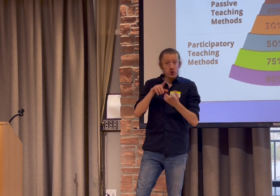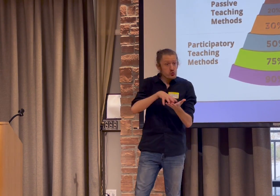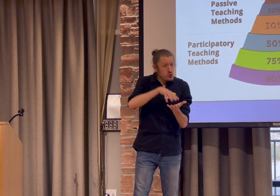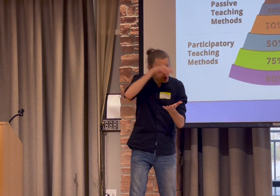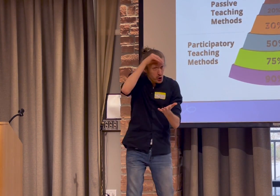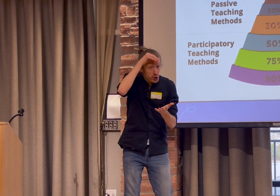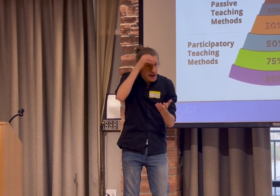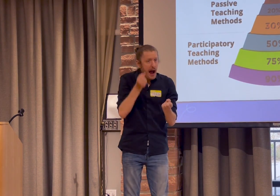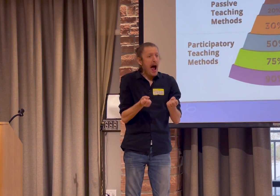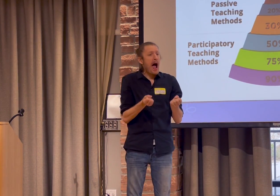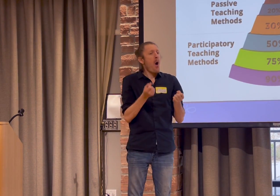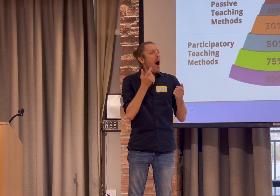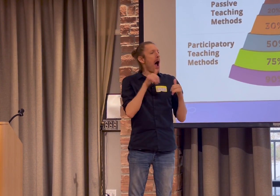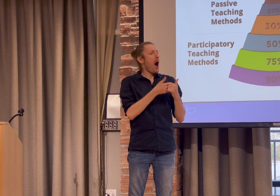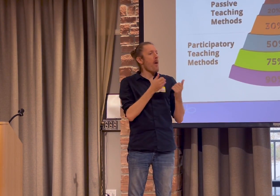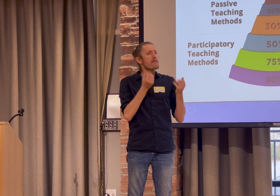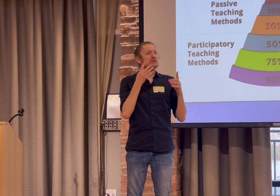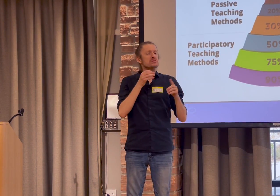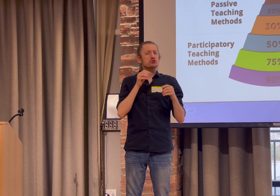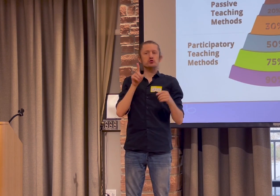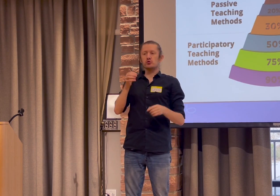We've got the 5 and 10% and the 90%.